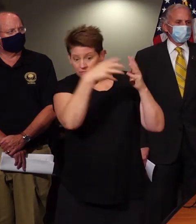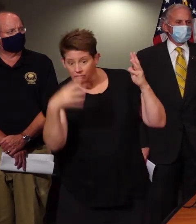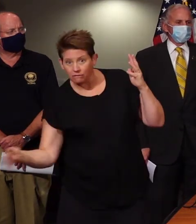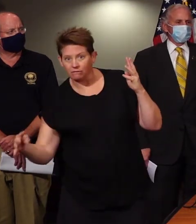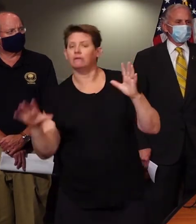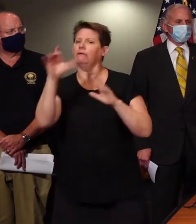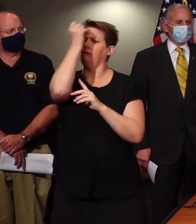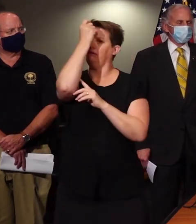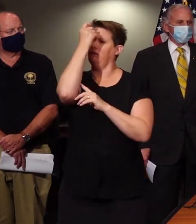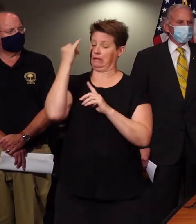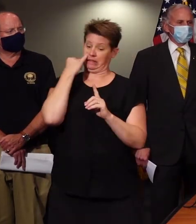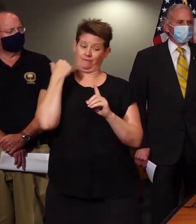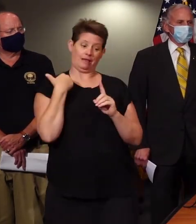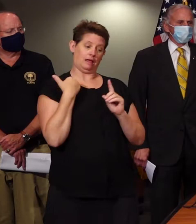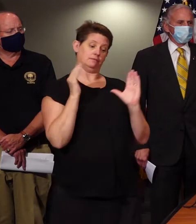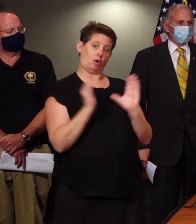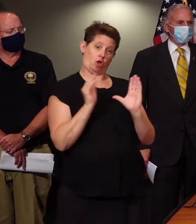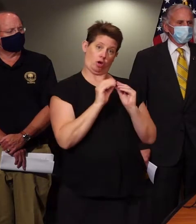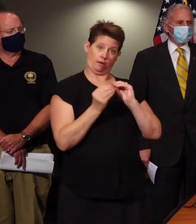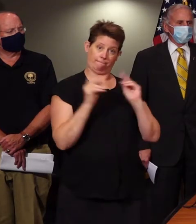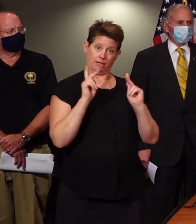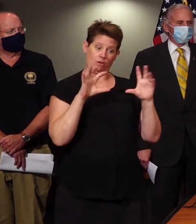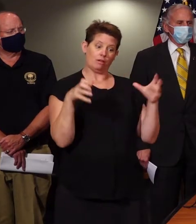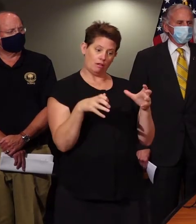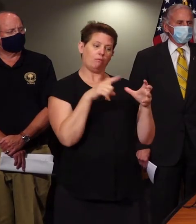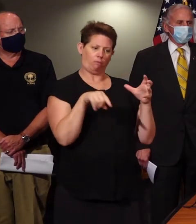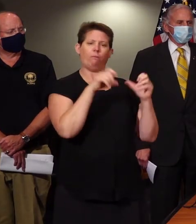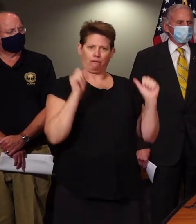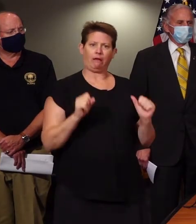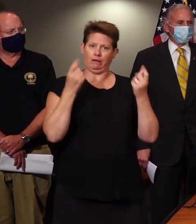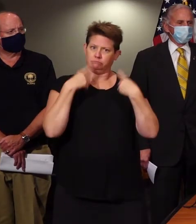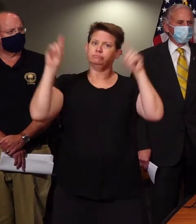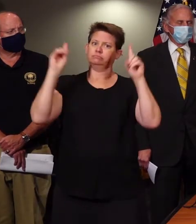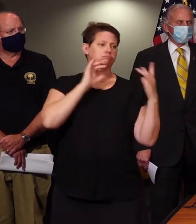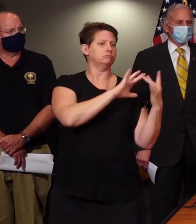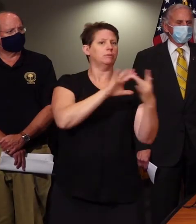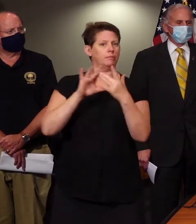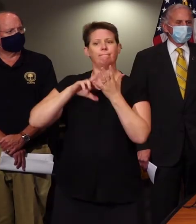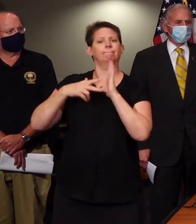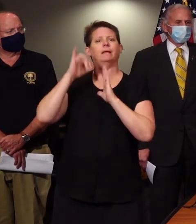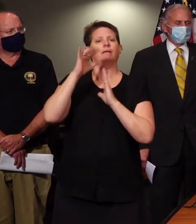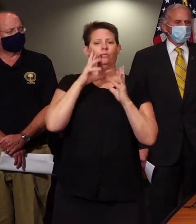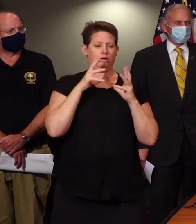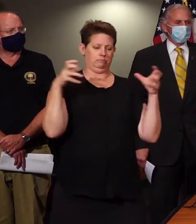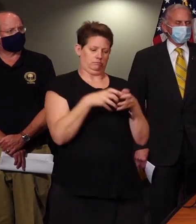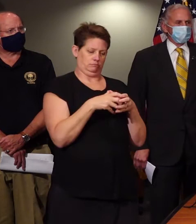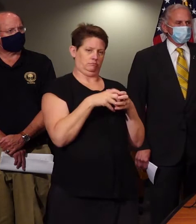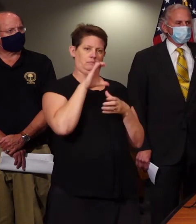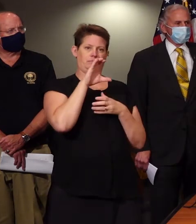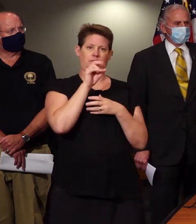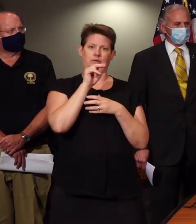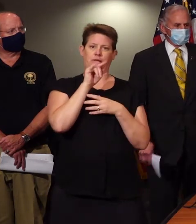is very effective to conduct contact tracing when there are a relatively small number of cases. We call that containment because we can contain